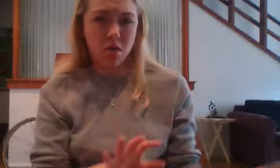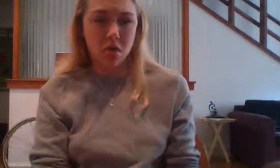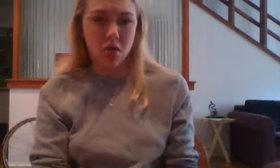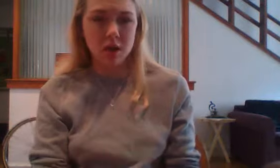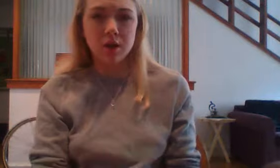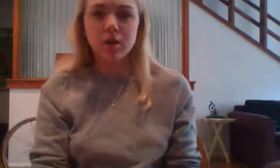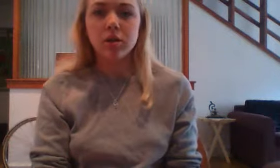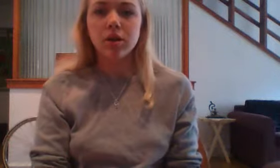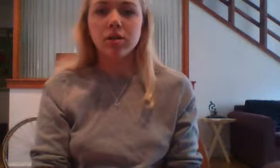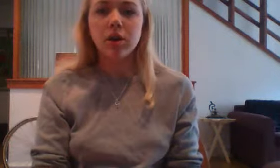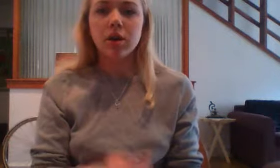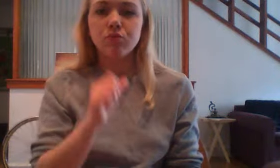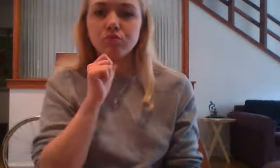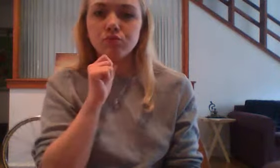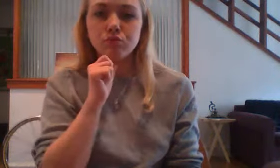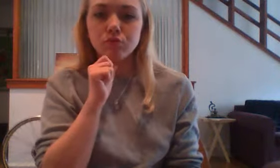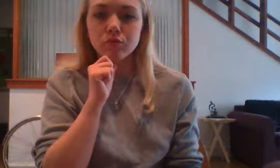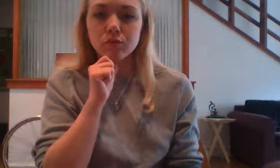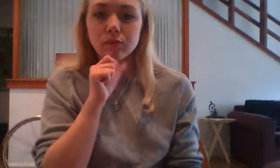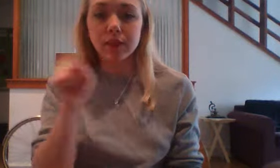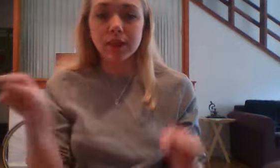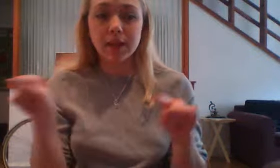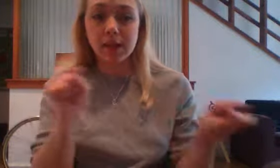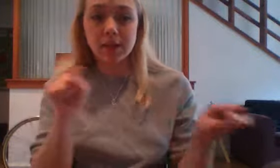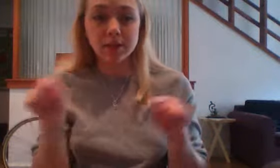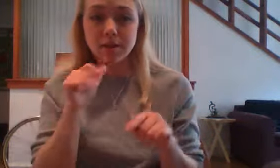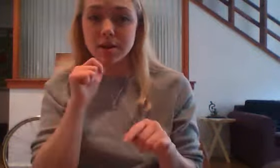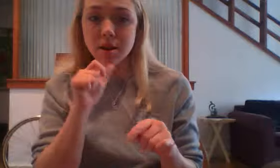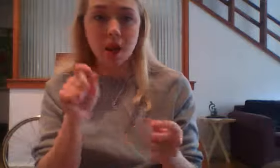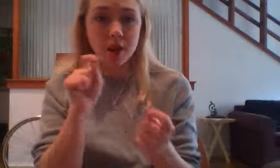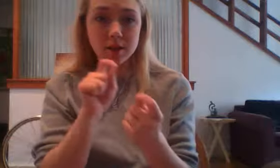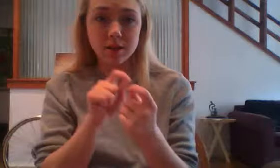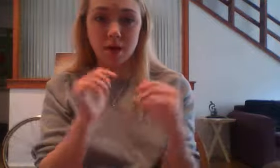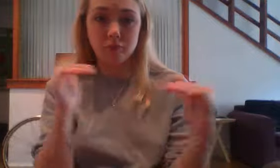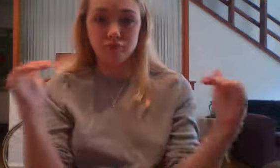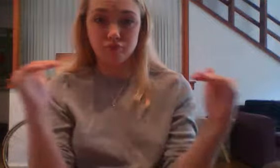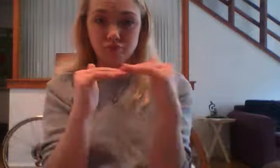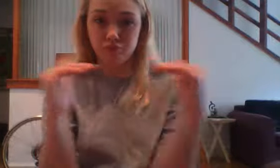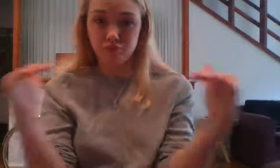what's on the original site. Because one reason people went away from this model is because